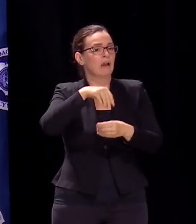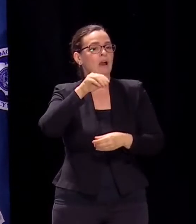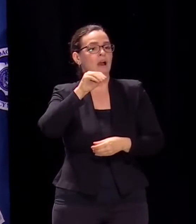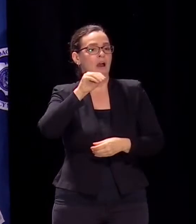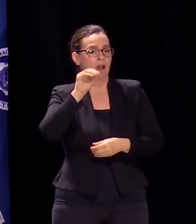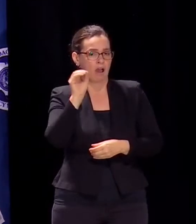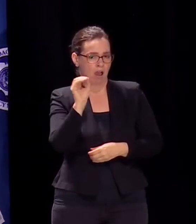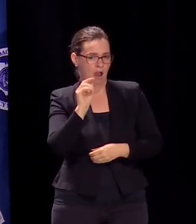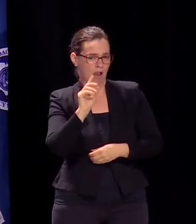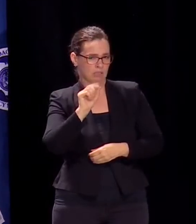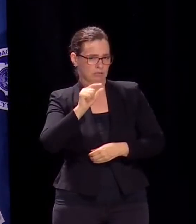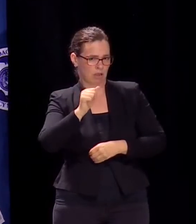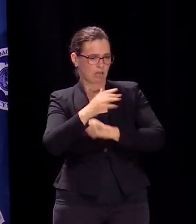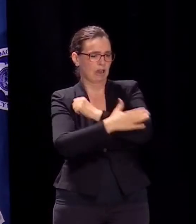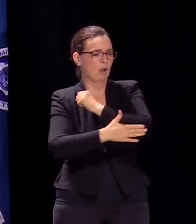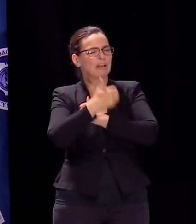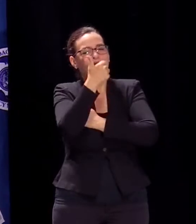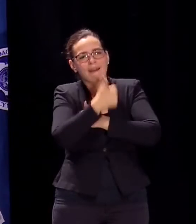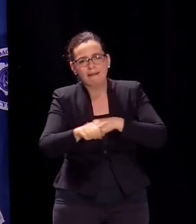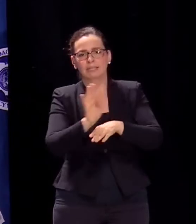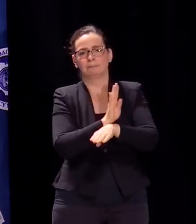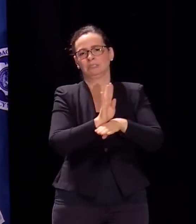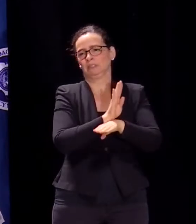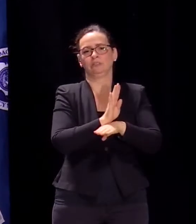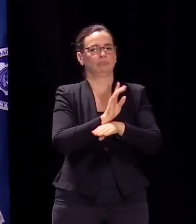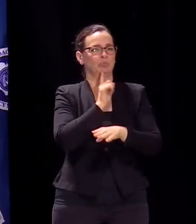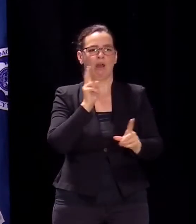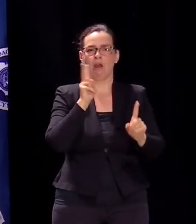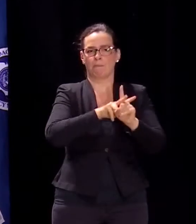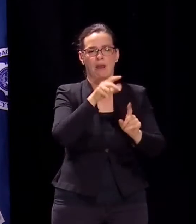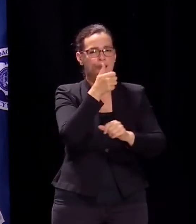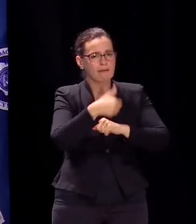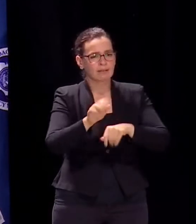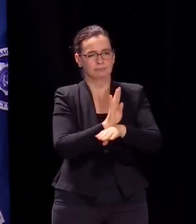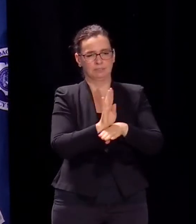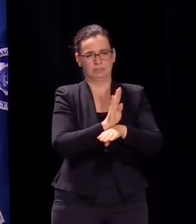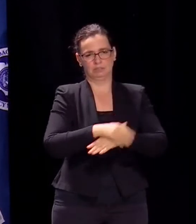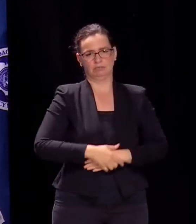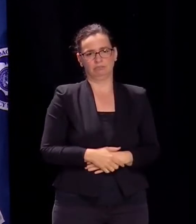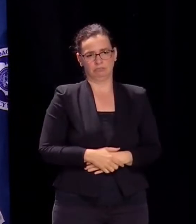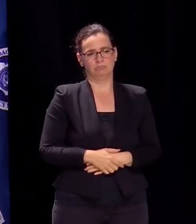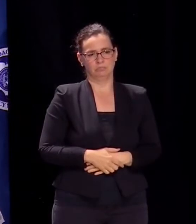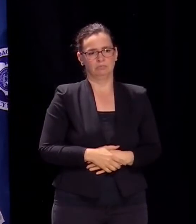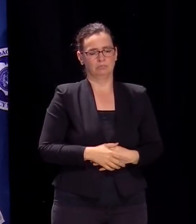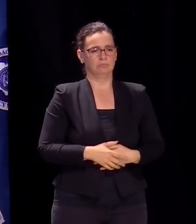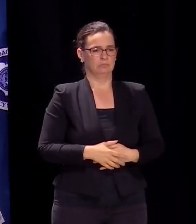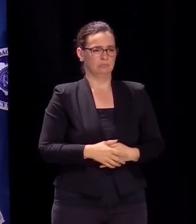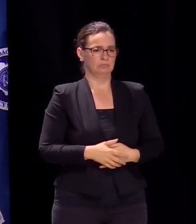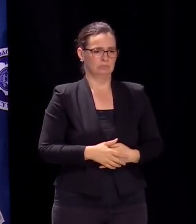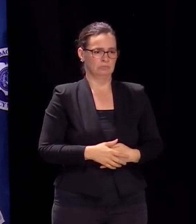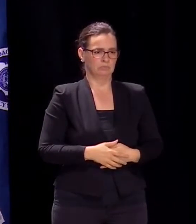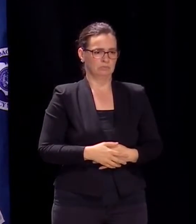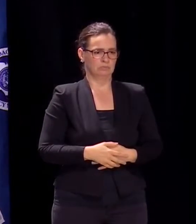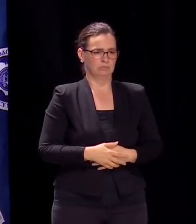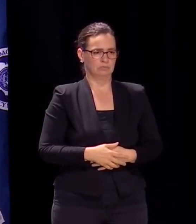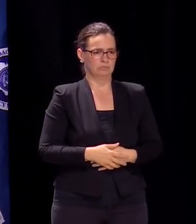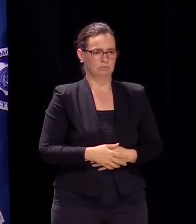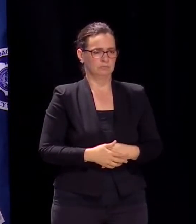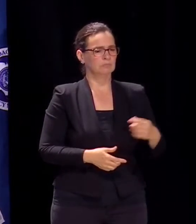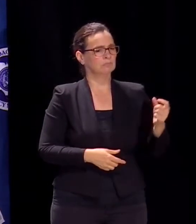Brian, you mentioned over the weekend that there were three hotspots that contributed to caseloads in the last few